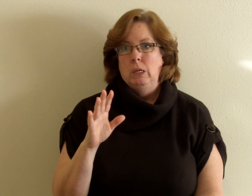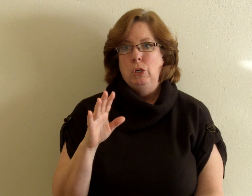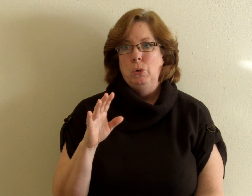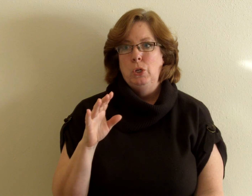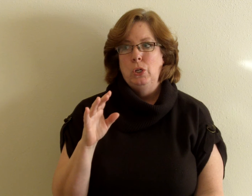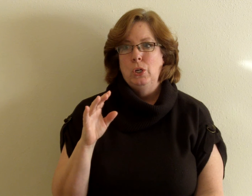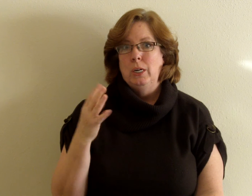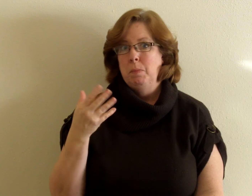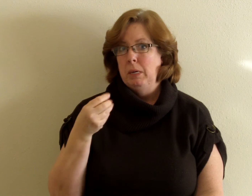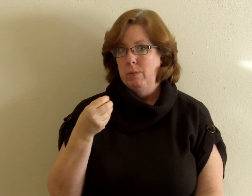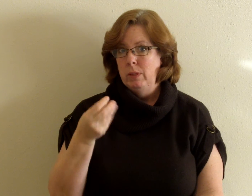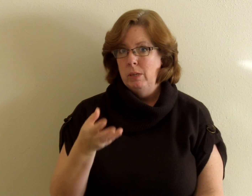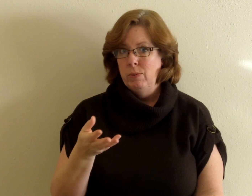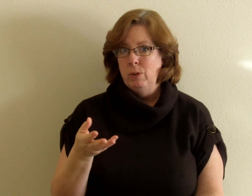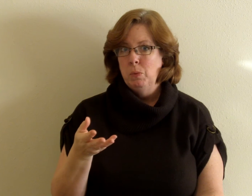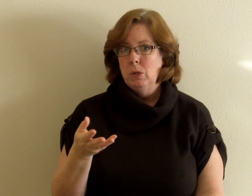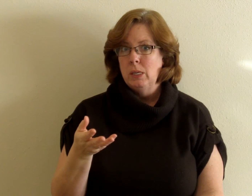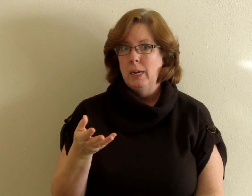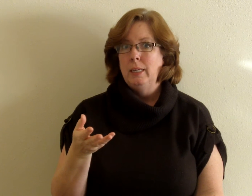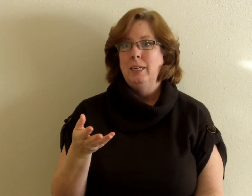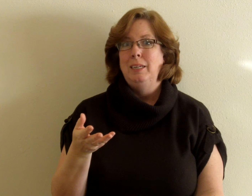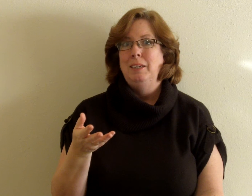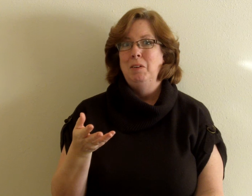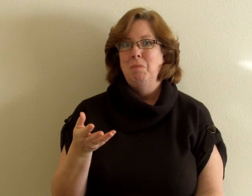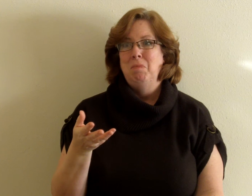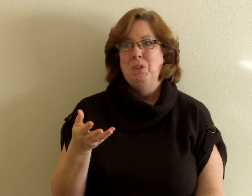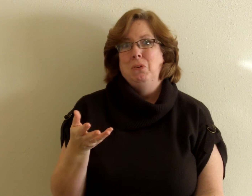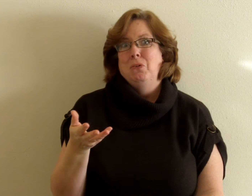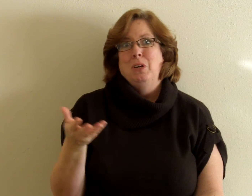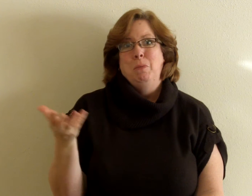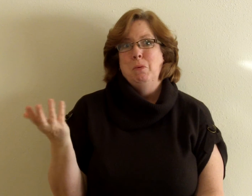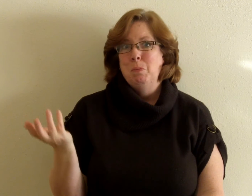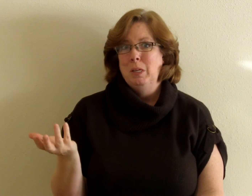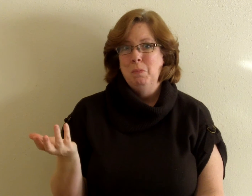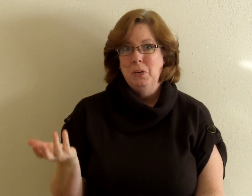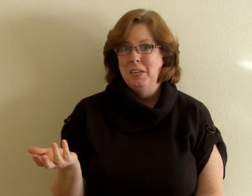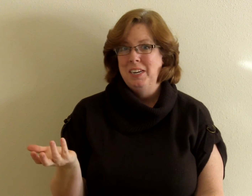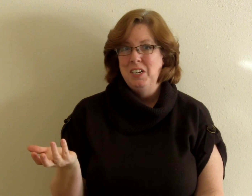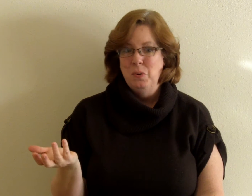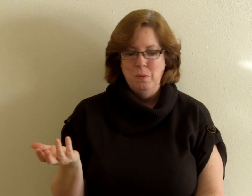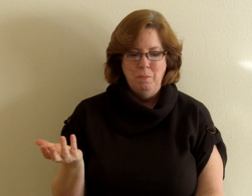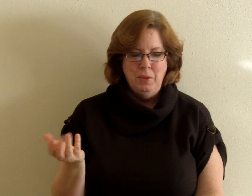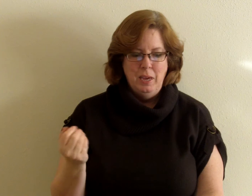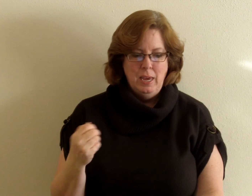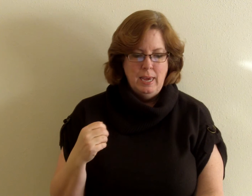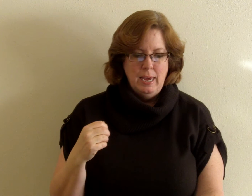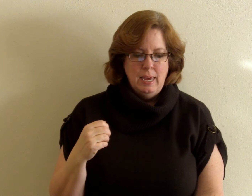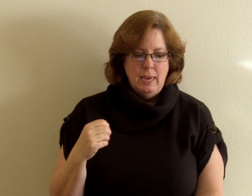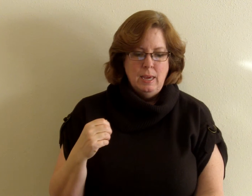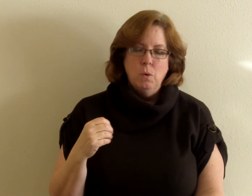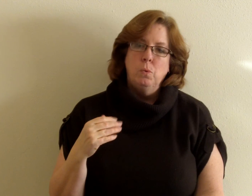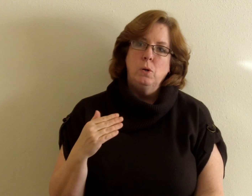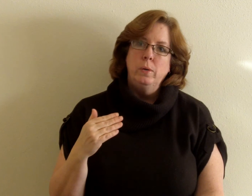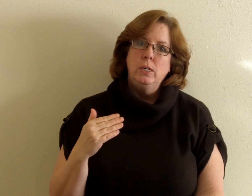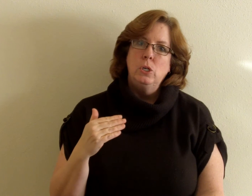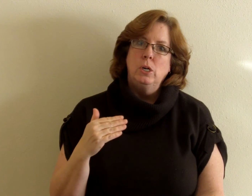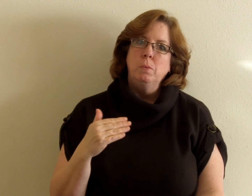You just are going to be given these 50 words, and then you're going to be responsible to need to know them. We're going to start with